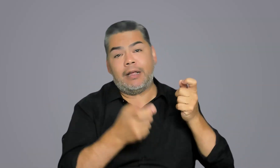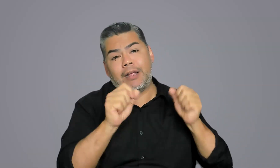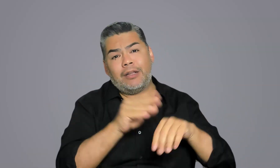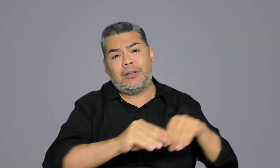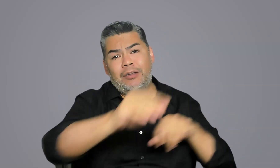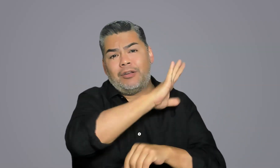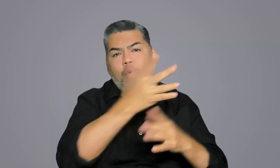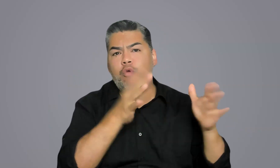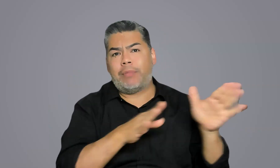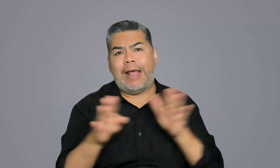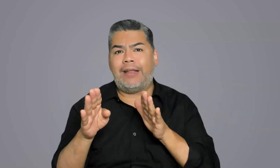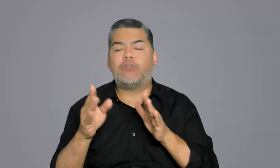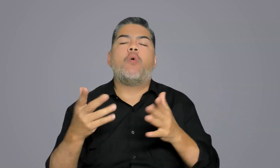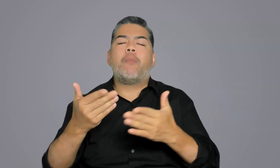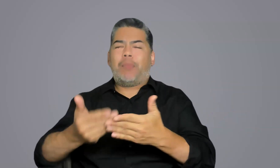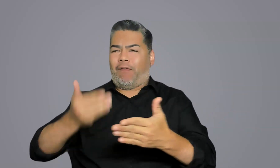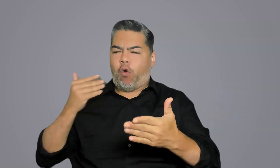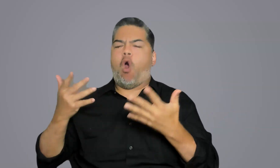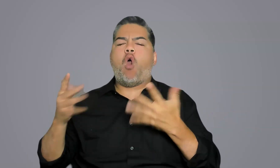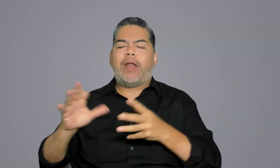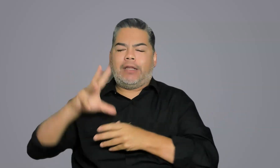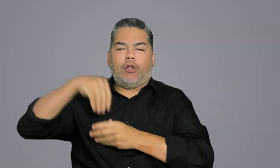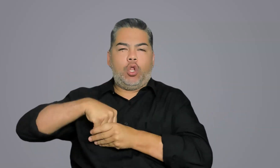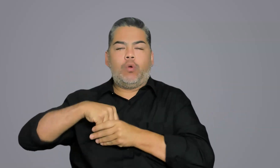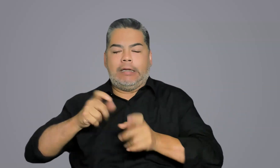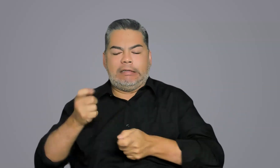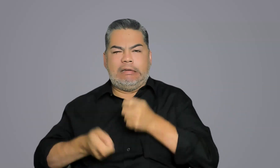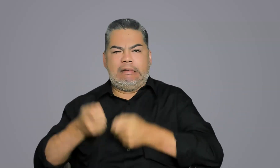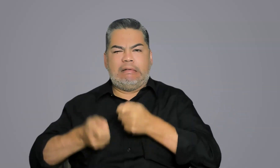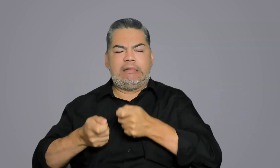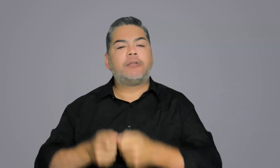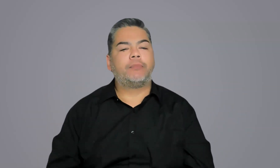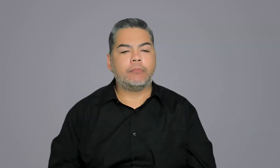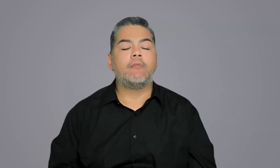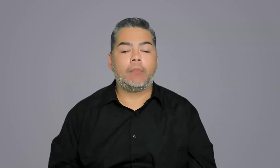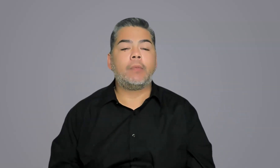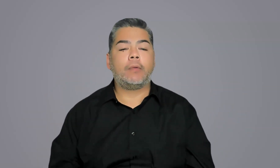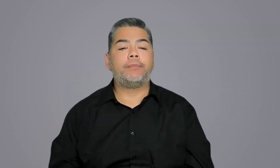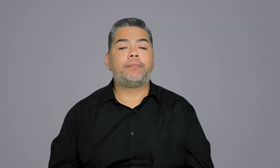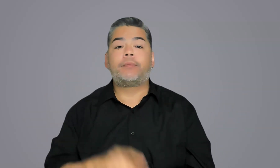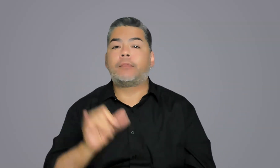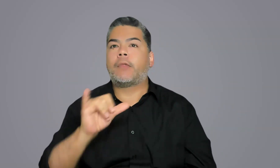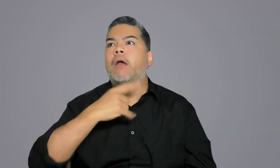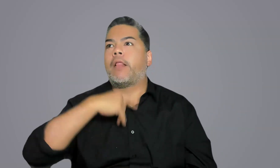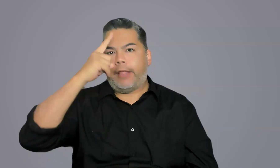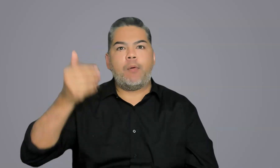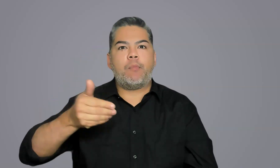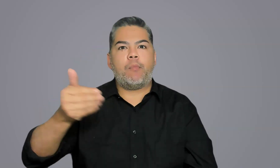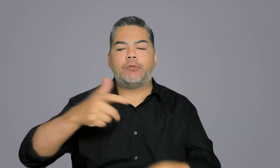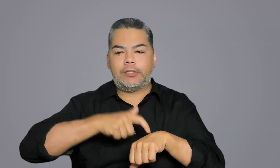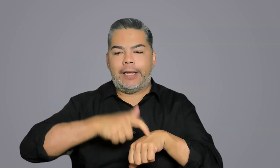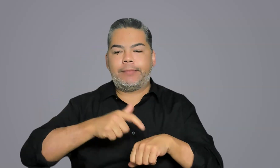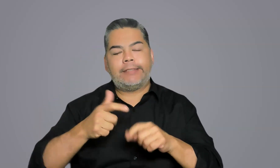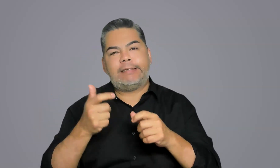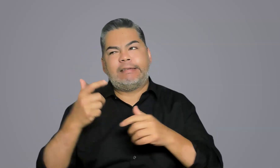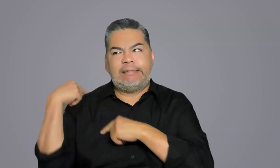planned. And make sure, as with all accessibility things, I think I've said this multiple times over the years,